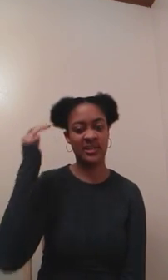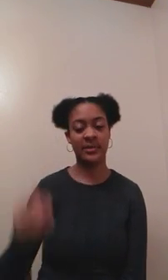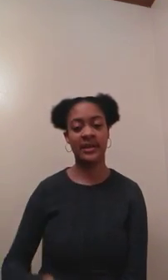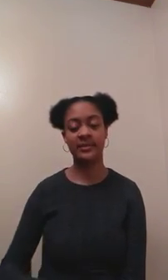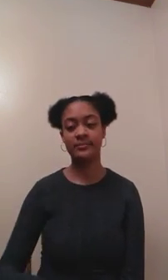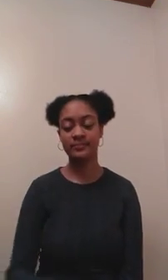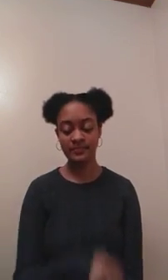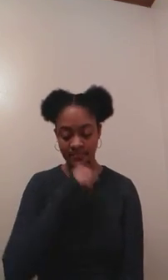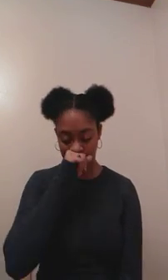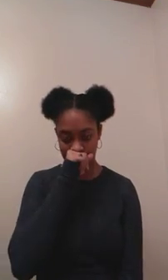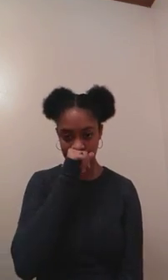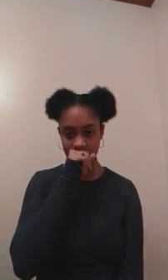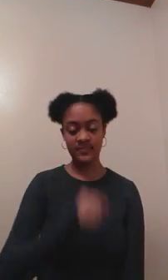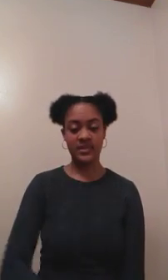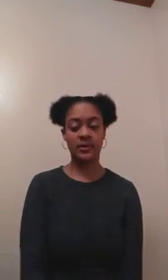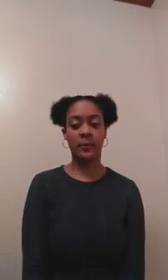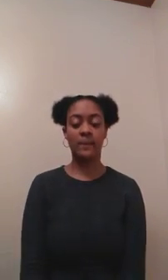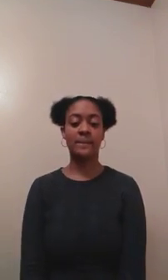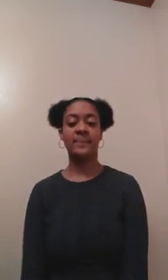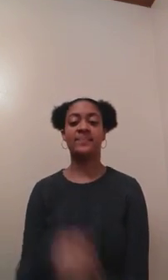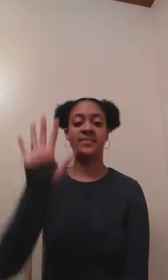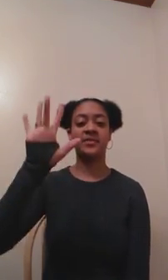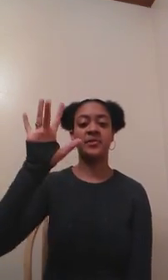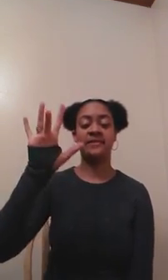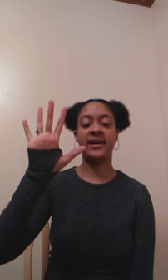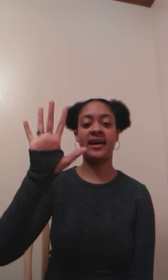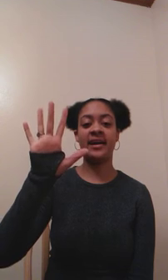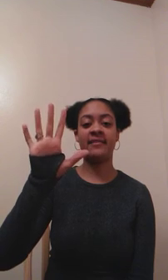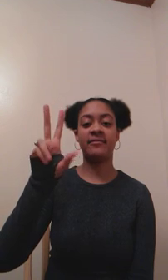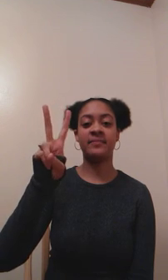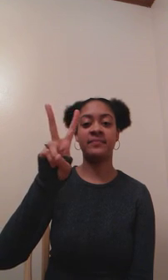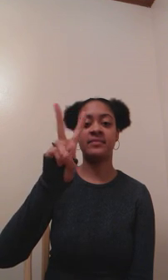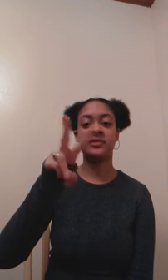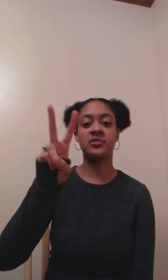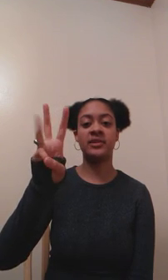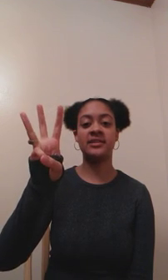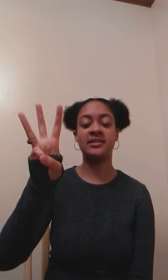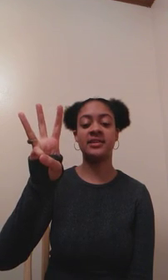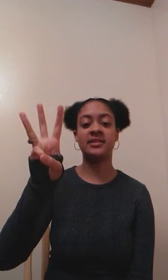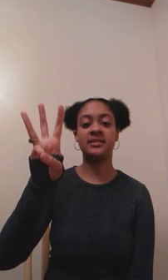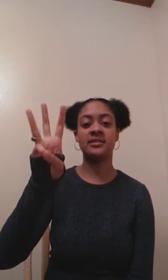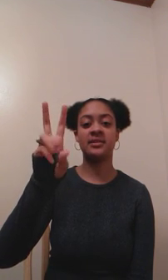in my head. So, 25, 26,